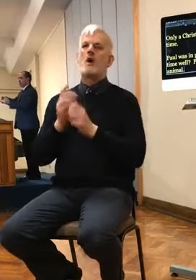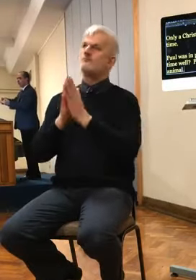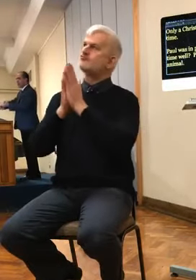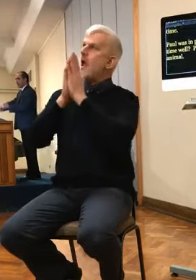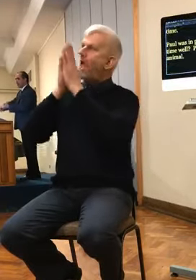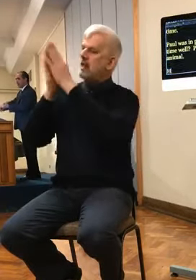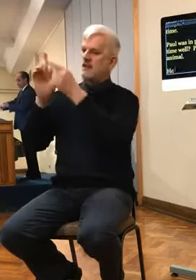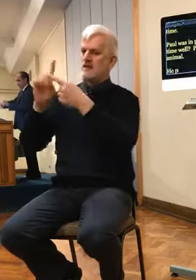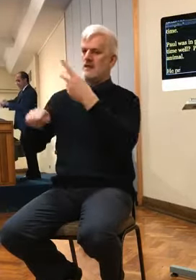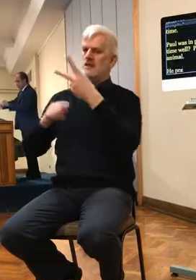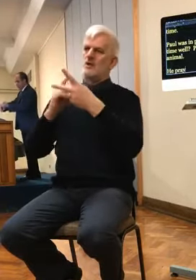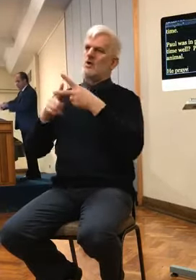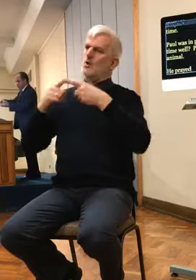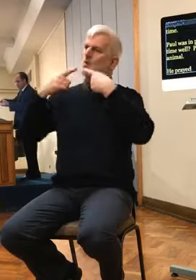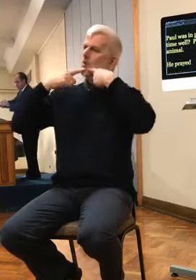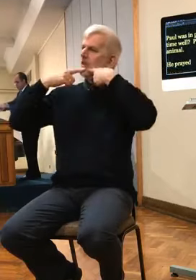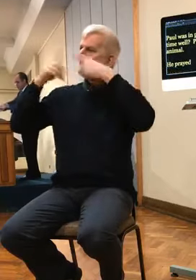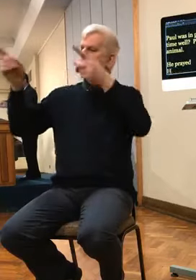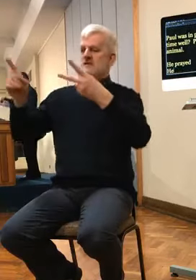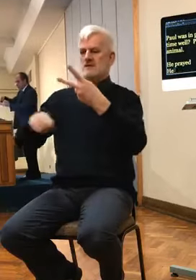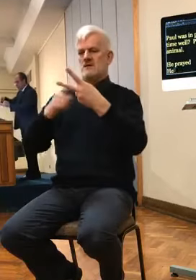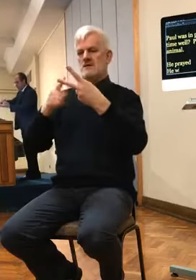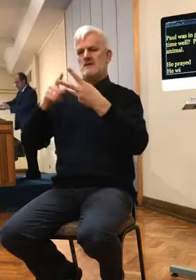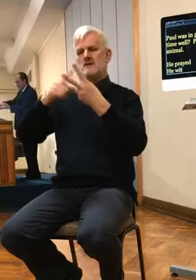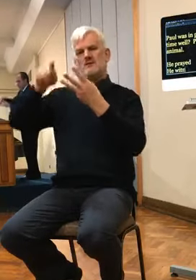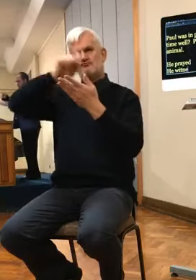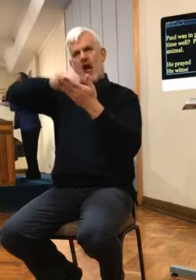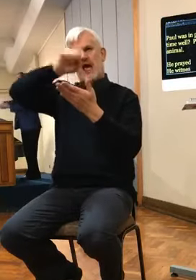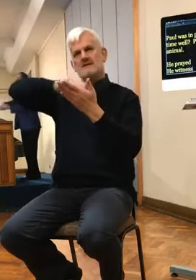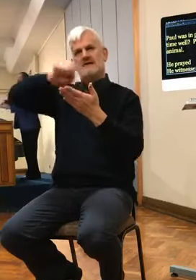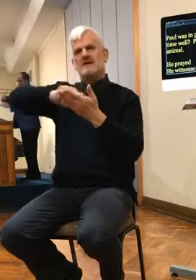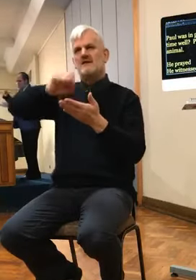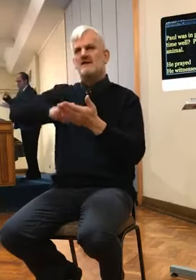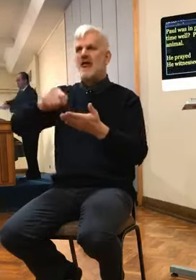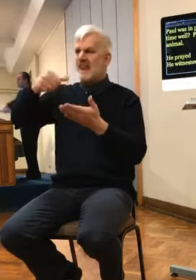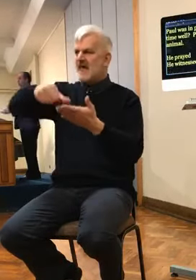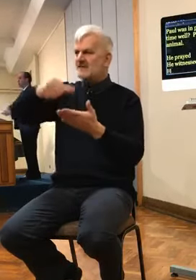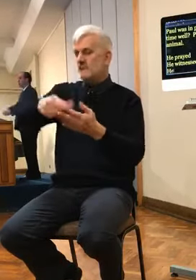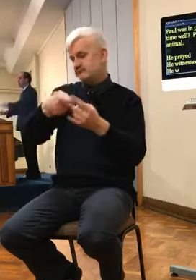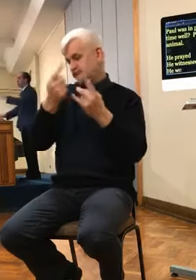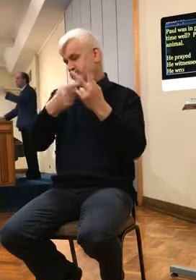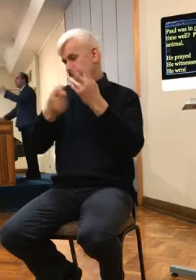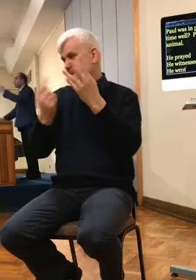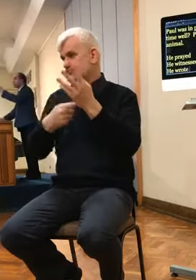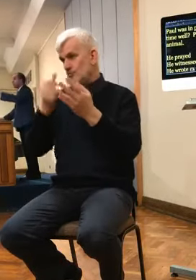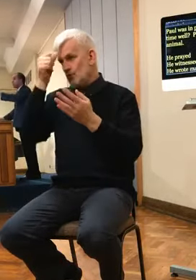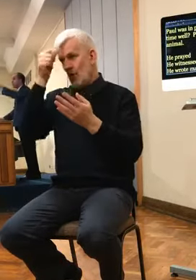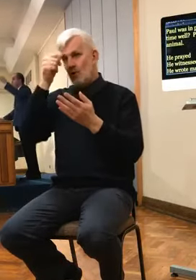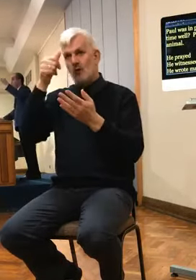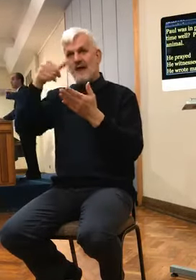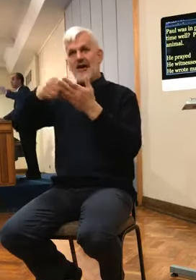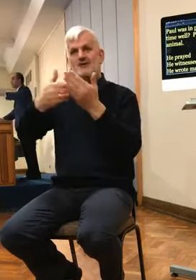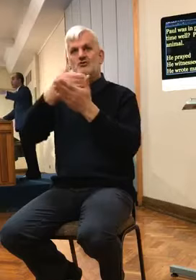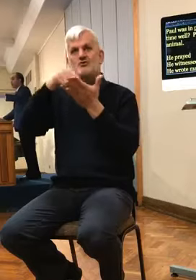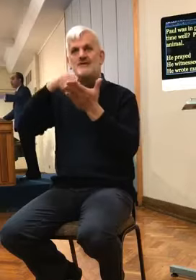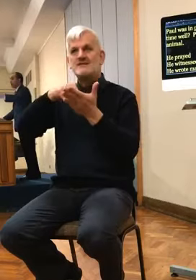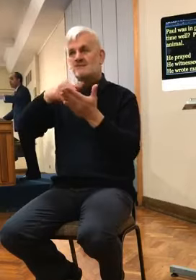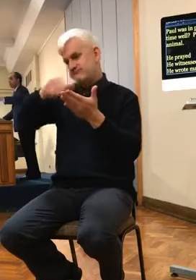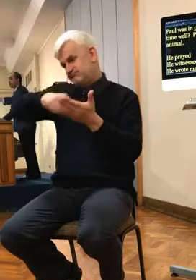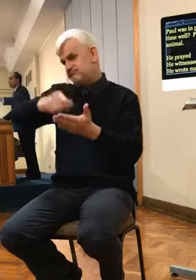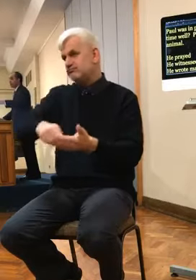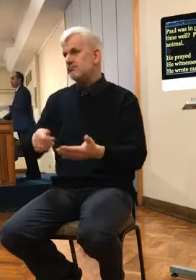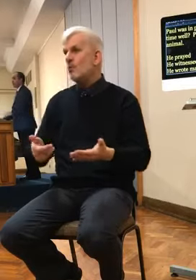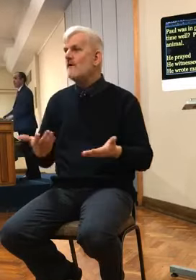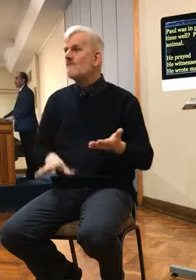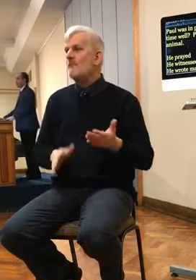He was writing Ephesians, Colossians, Philippians, Philemon, 2 Timothy. All these letters were written while he